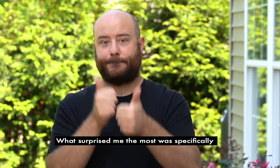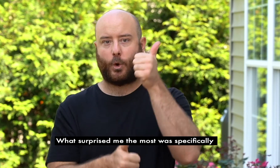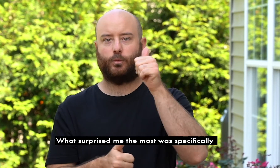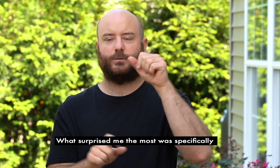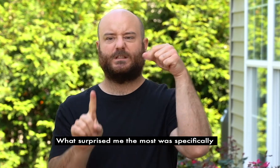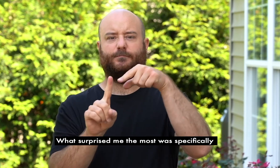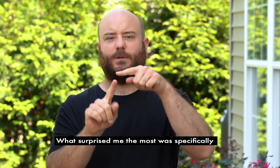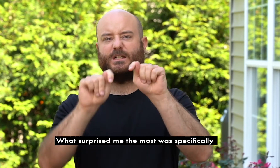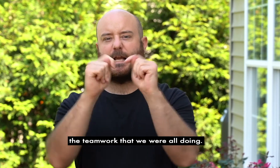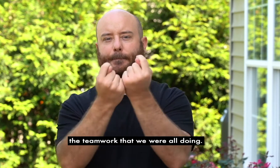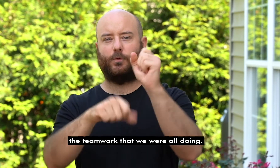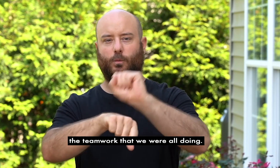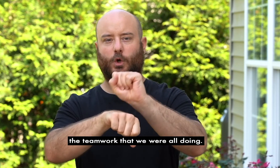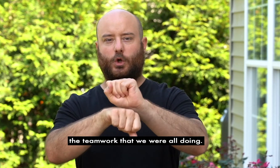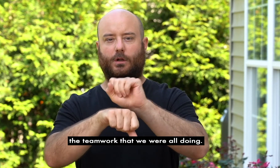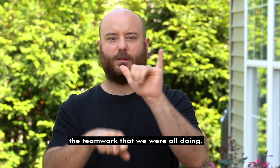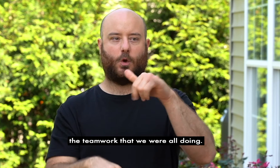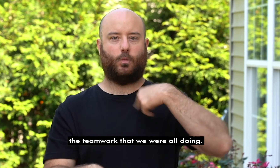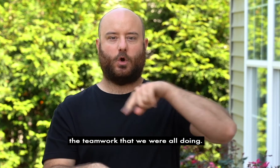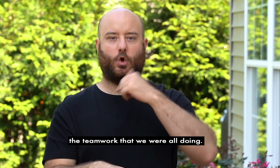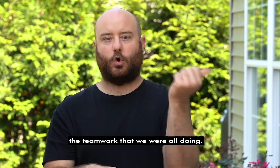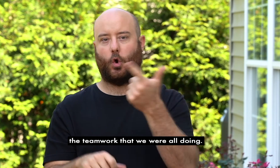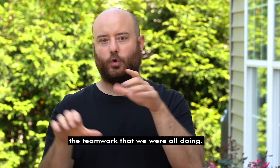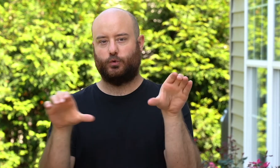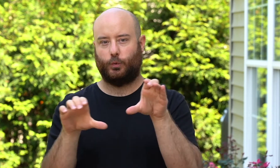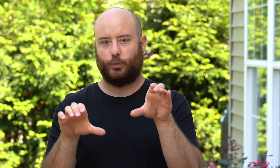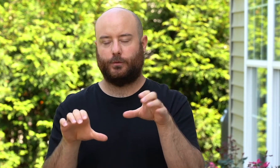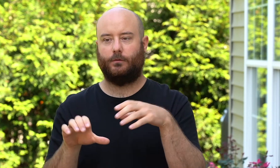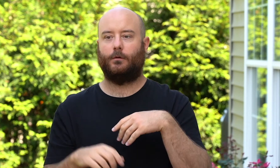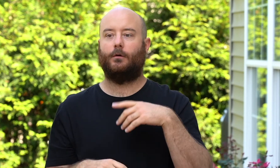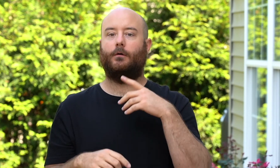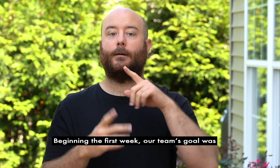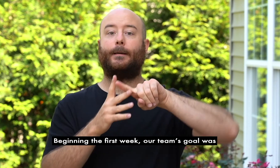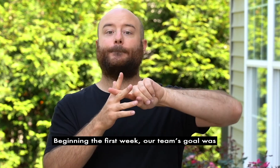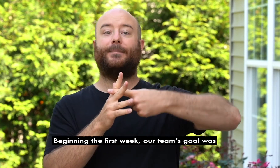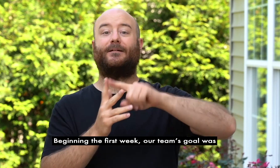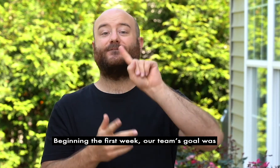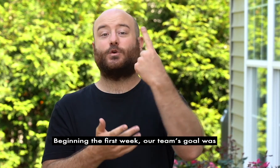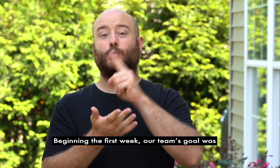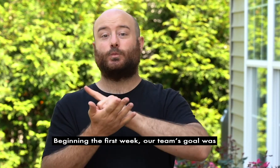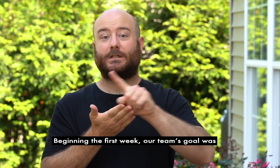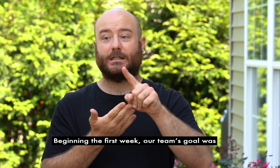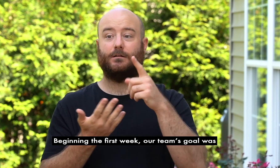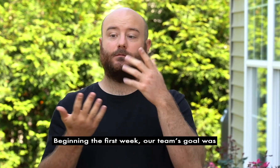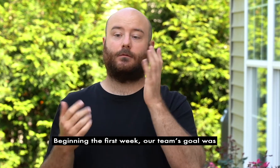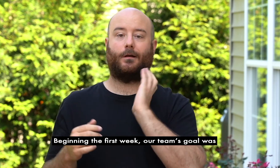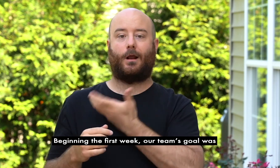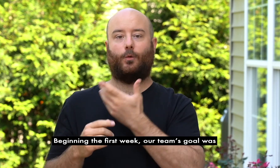most was specifically the teamwork that we were all doing. Beginning the first week,